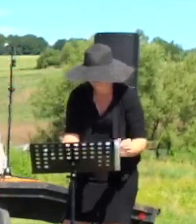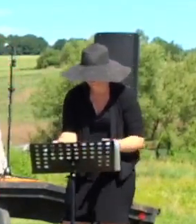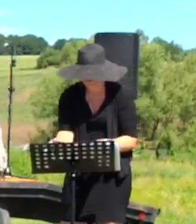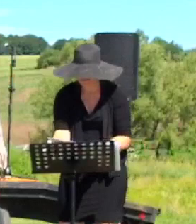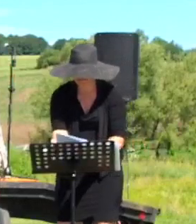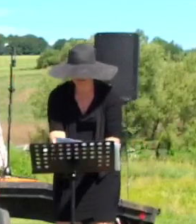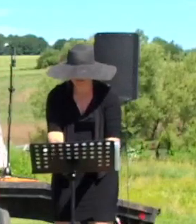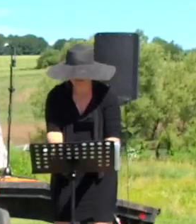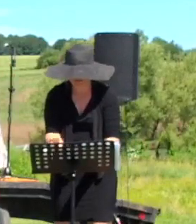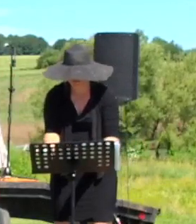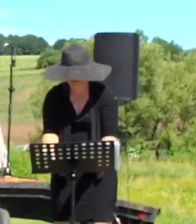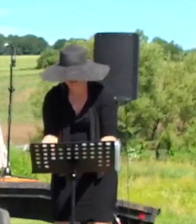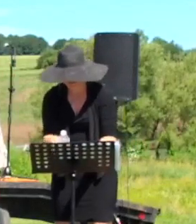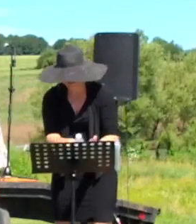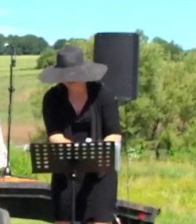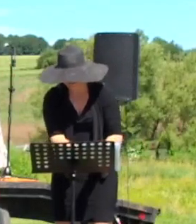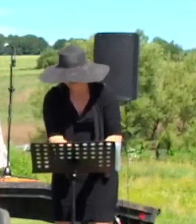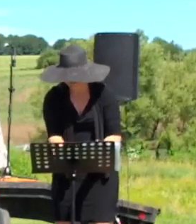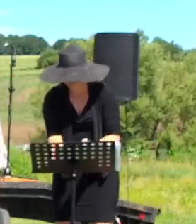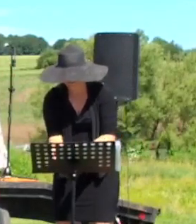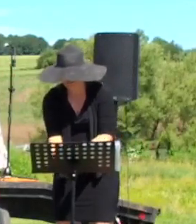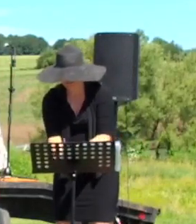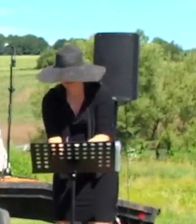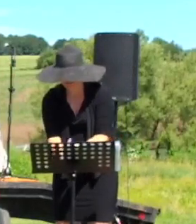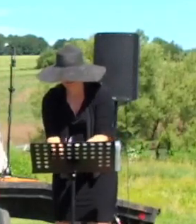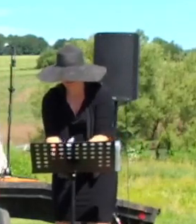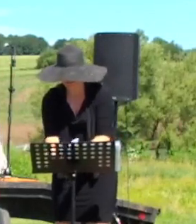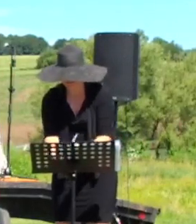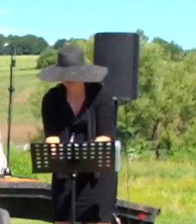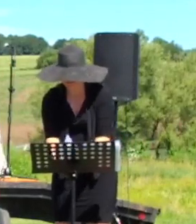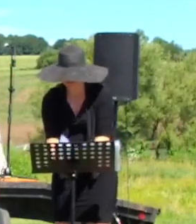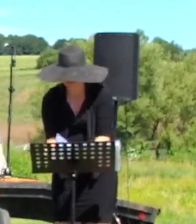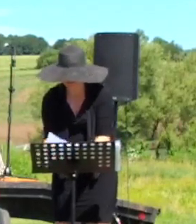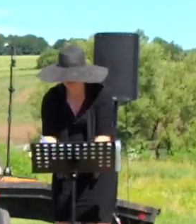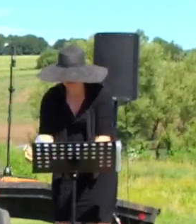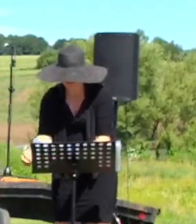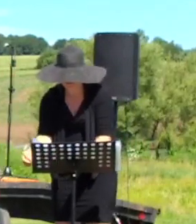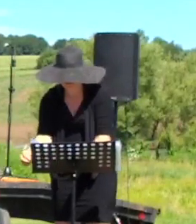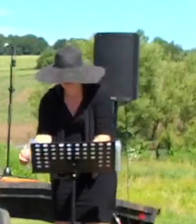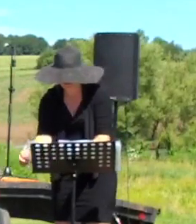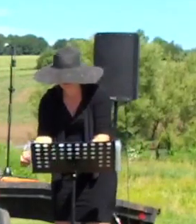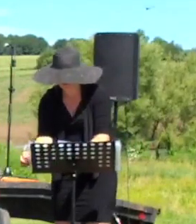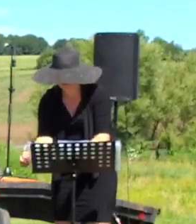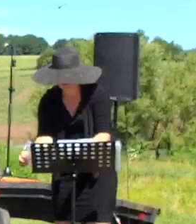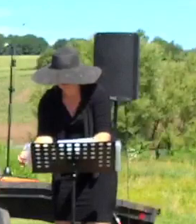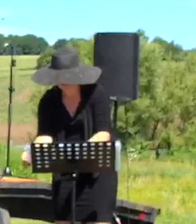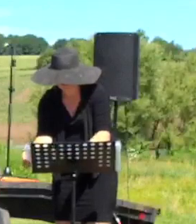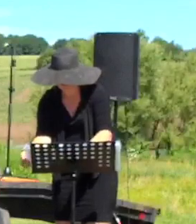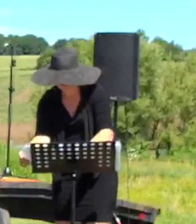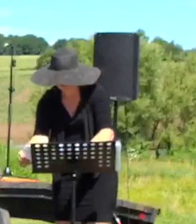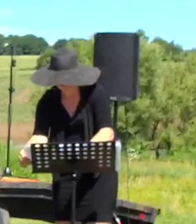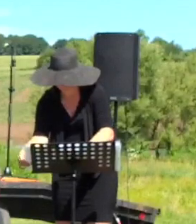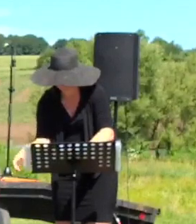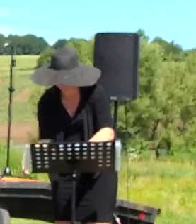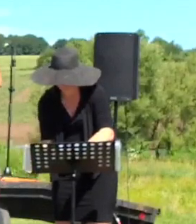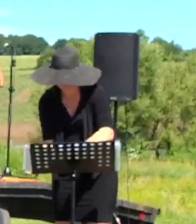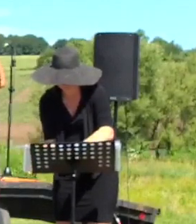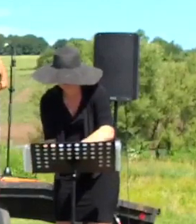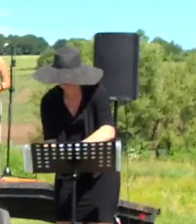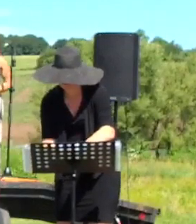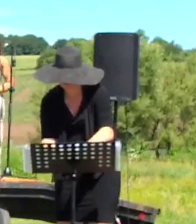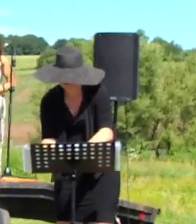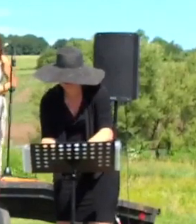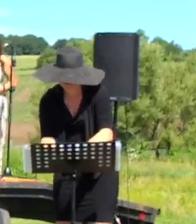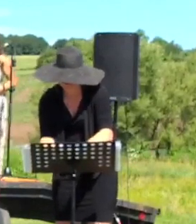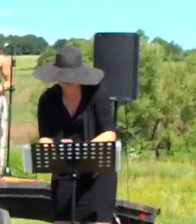But here he is now, and he's going to pray for us. Thank you for the introduction. I really appreciate it. And, you